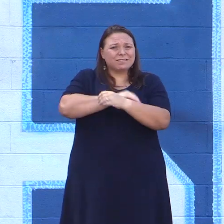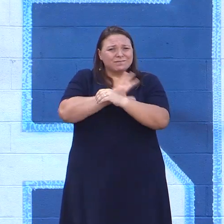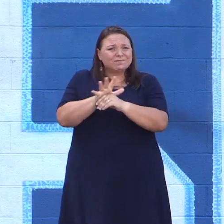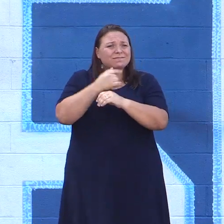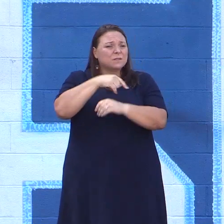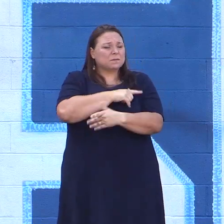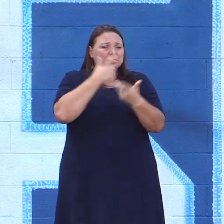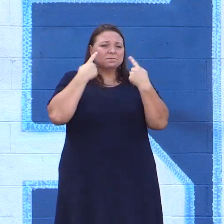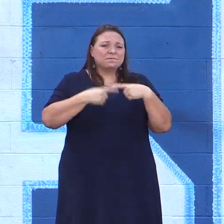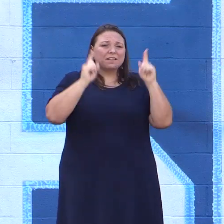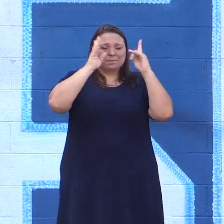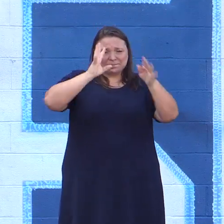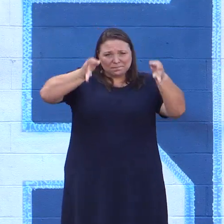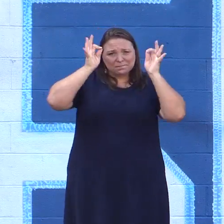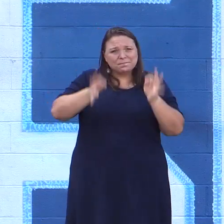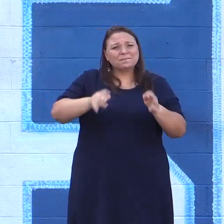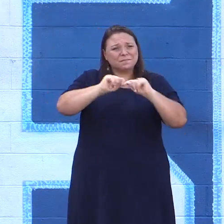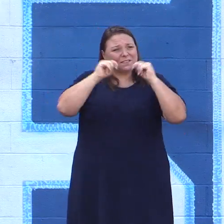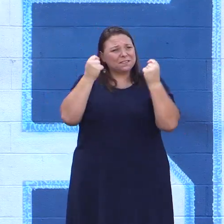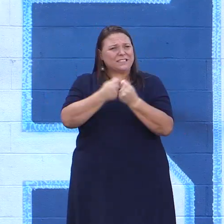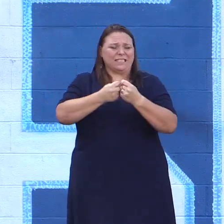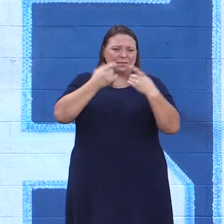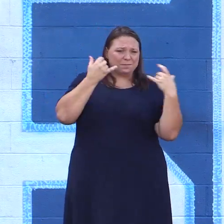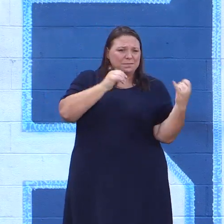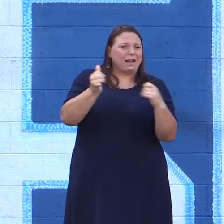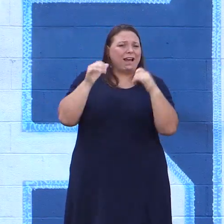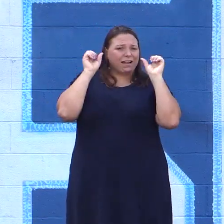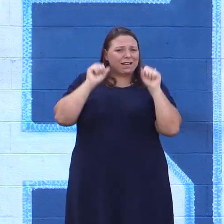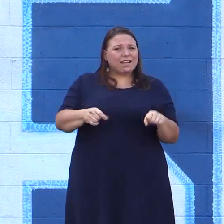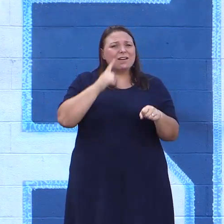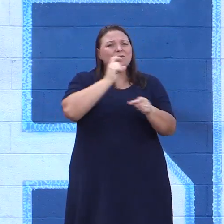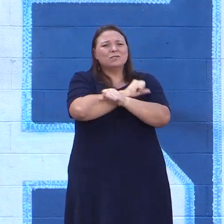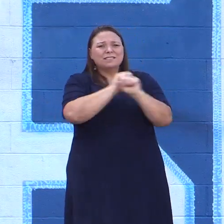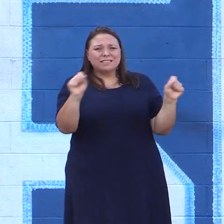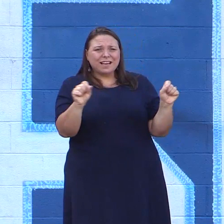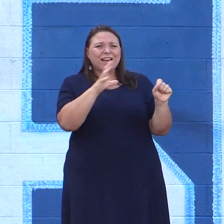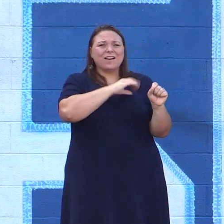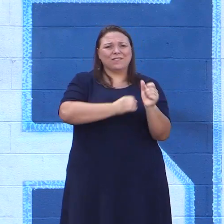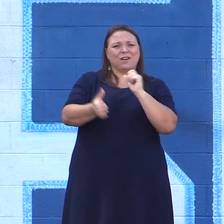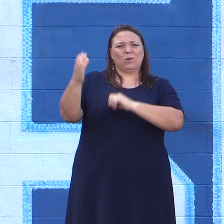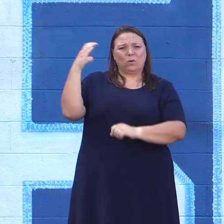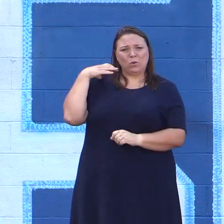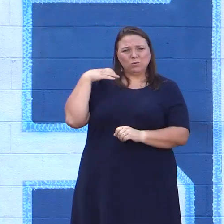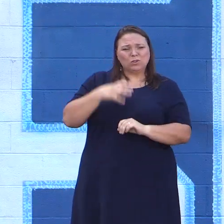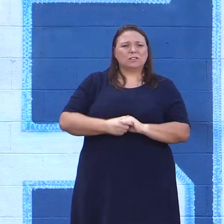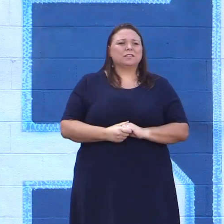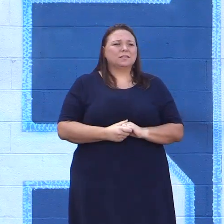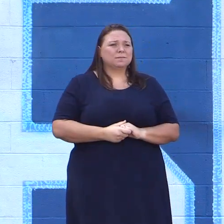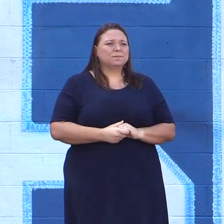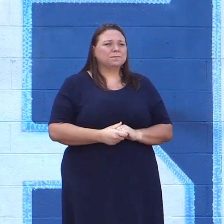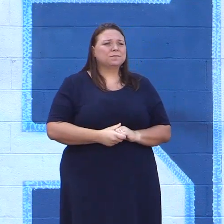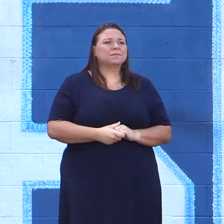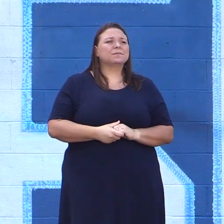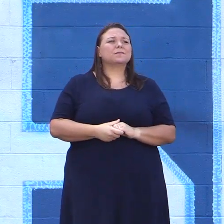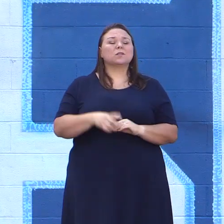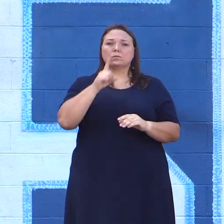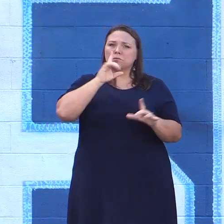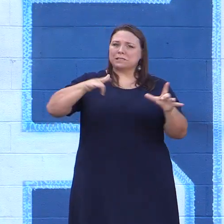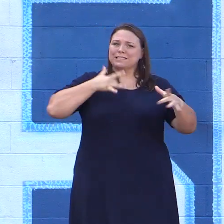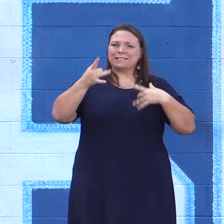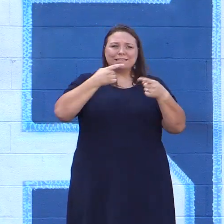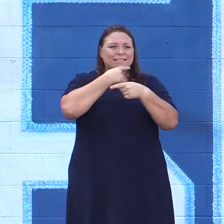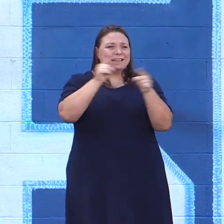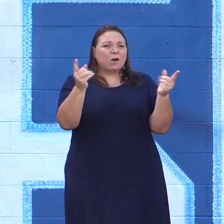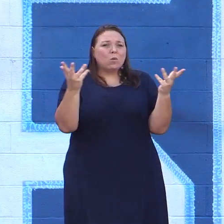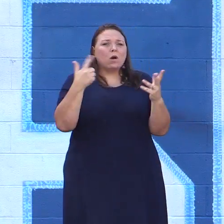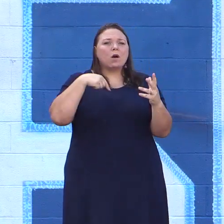we've determined that our teams can play in a way that's safer for our players and our coaches. So I'm very excited to announce